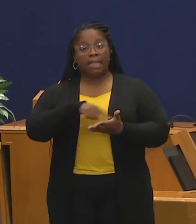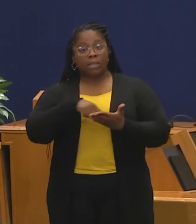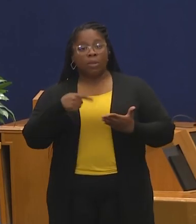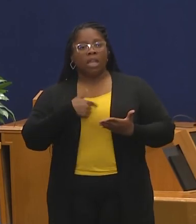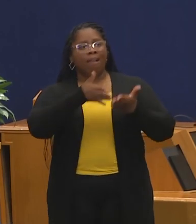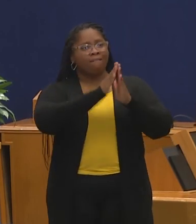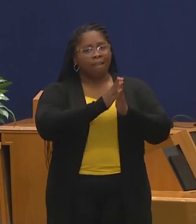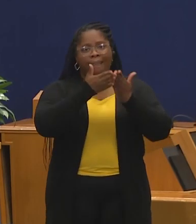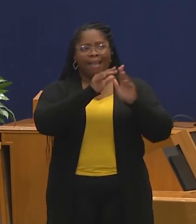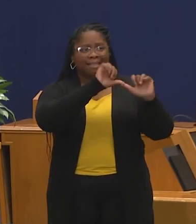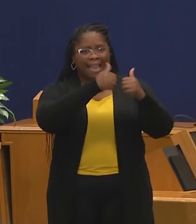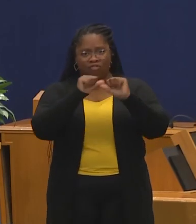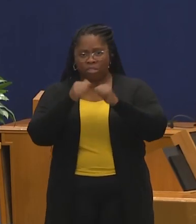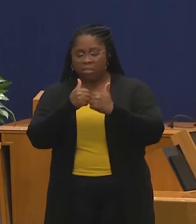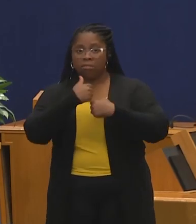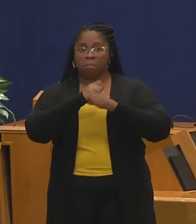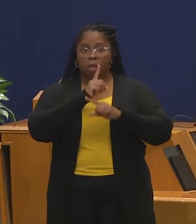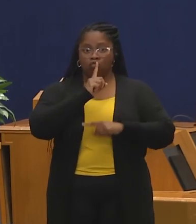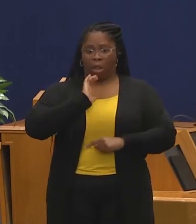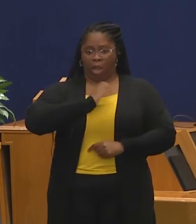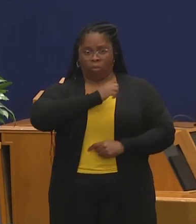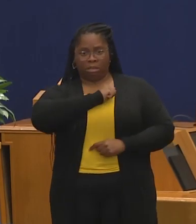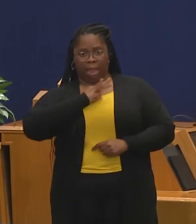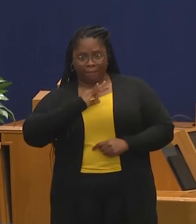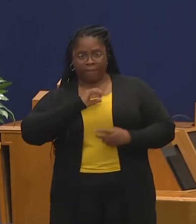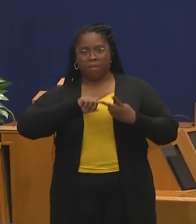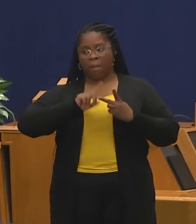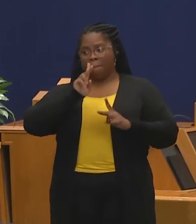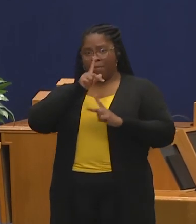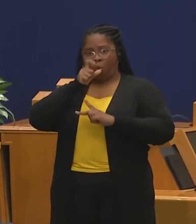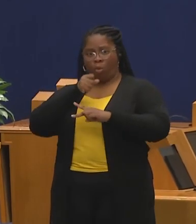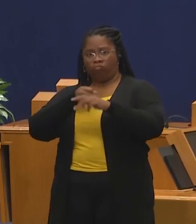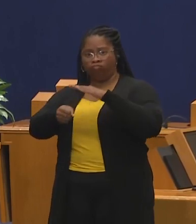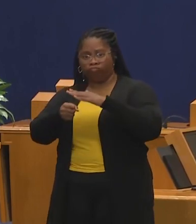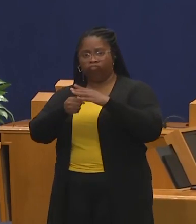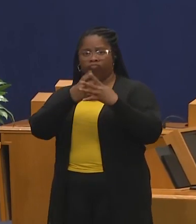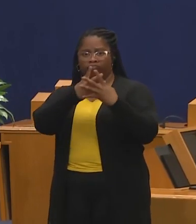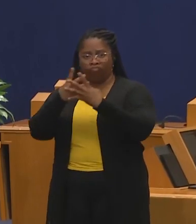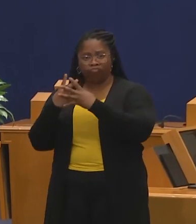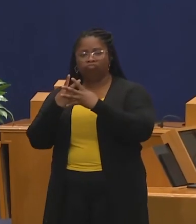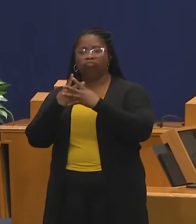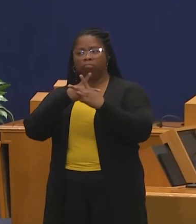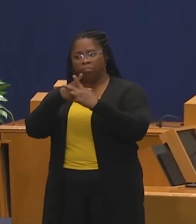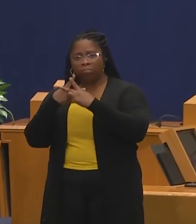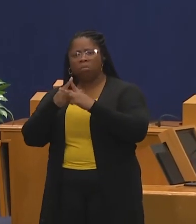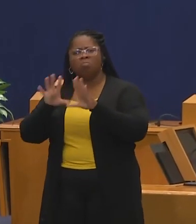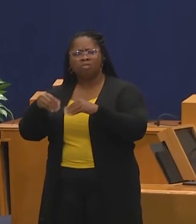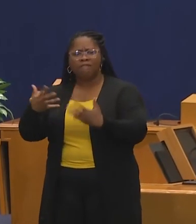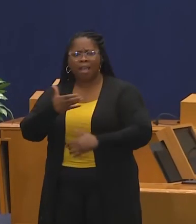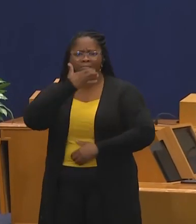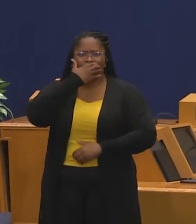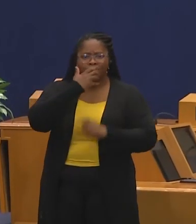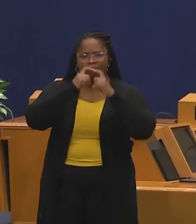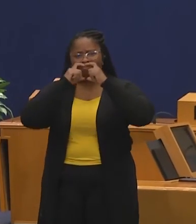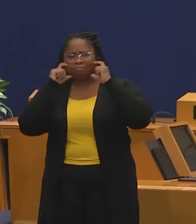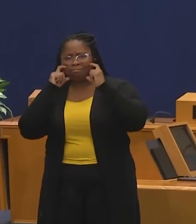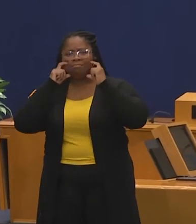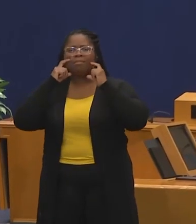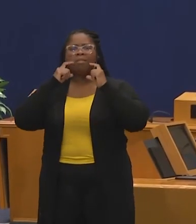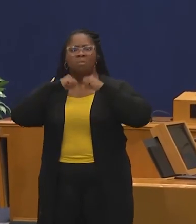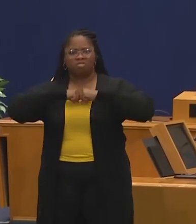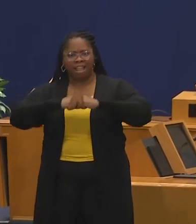agencies to ensure our staff and people detained in facilities to have access to masks and other protective equipment, as